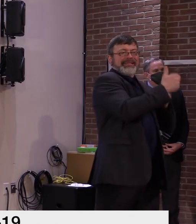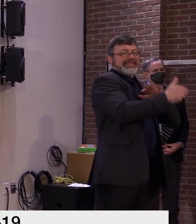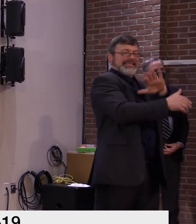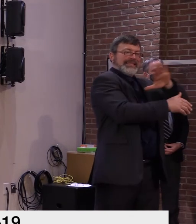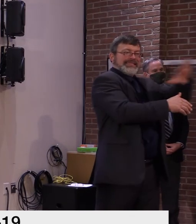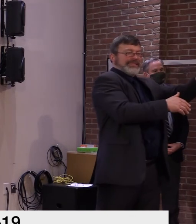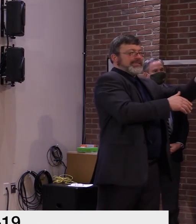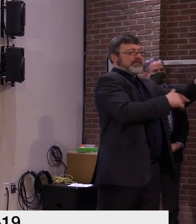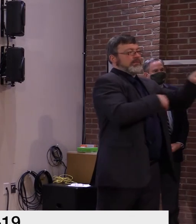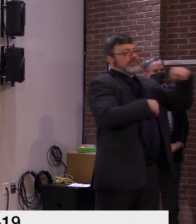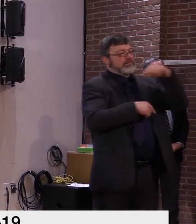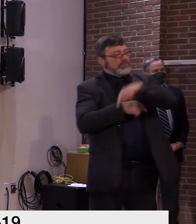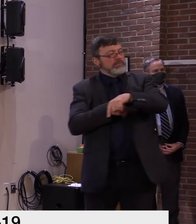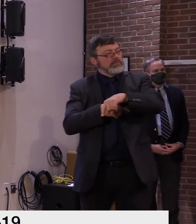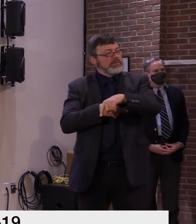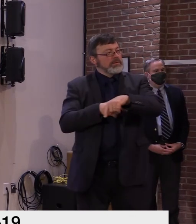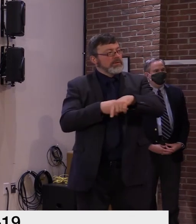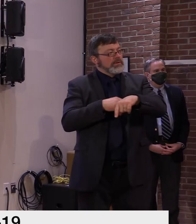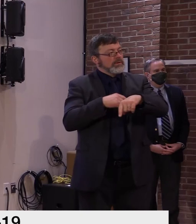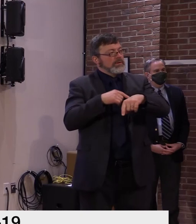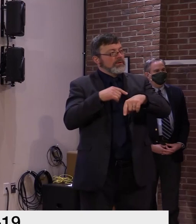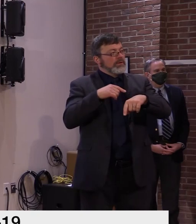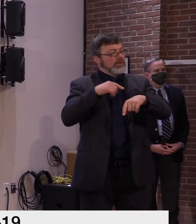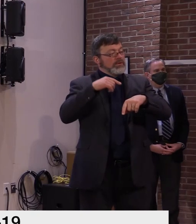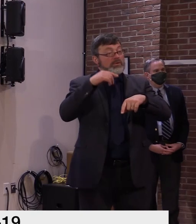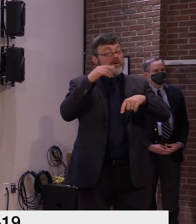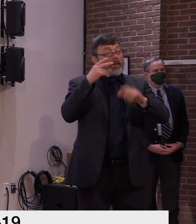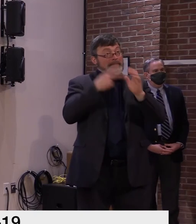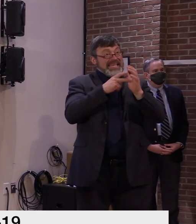We're just making sure that the timing aspect of it